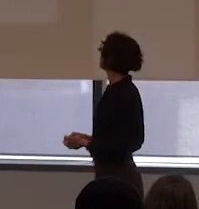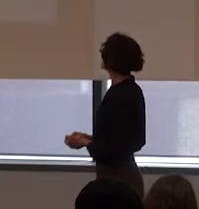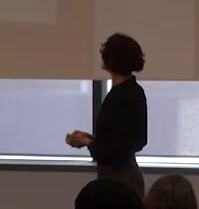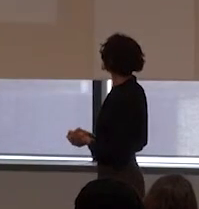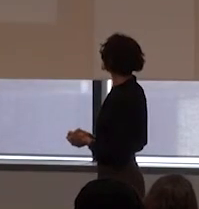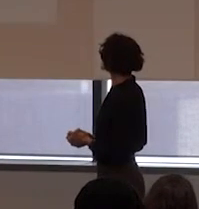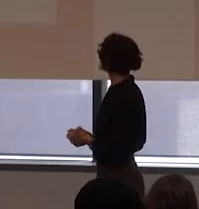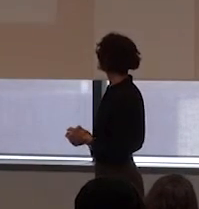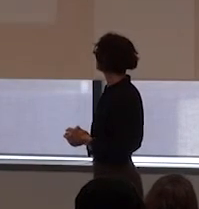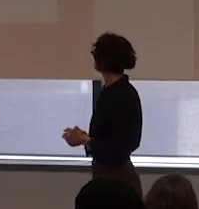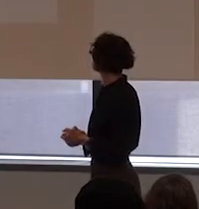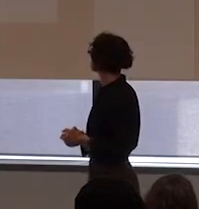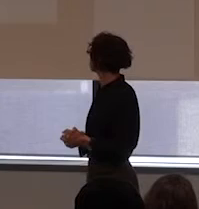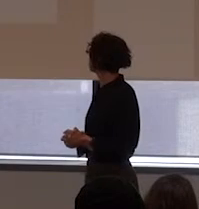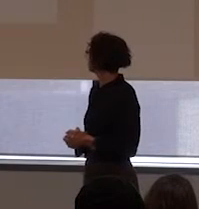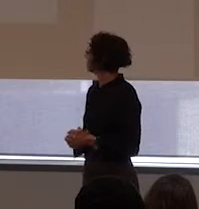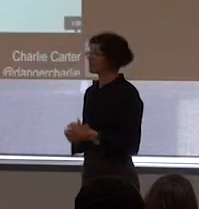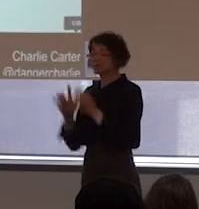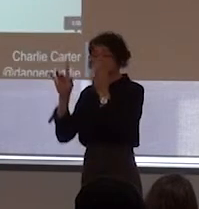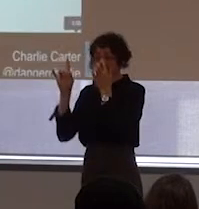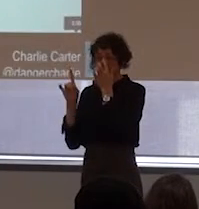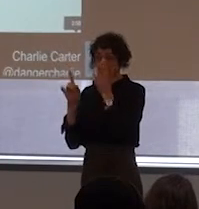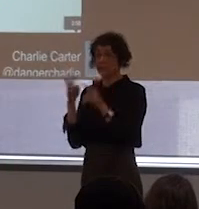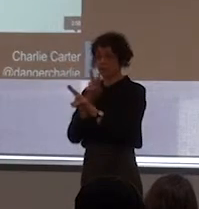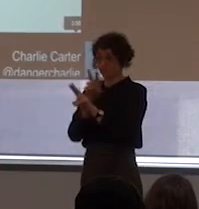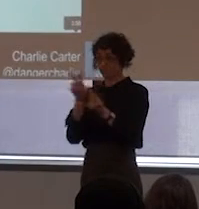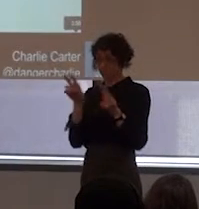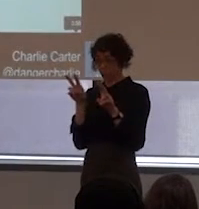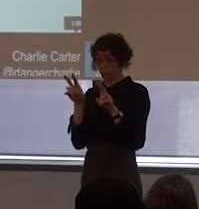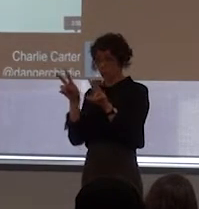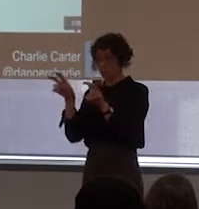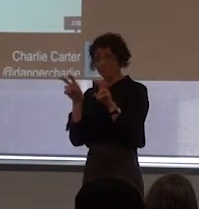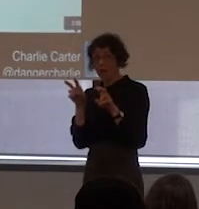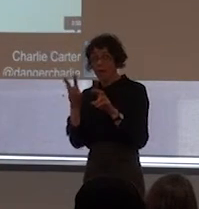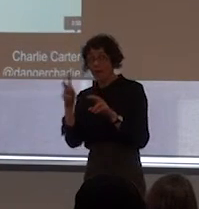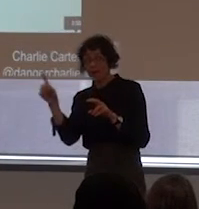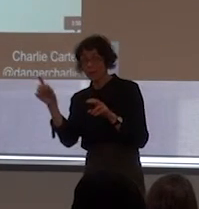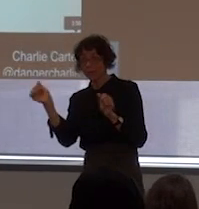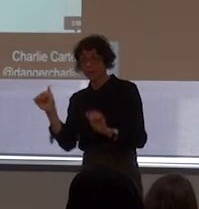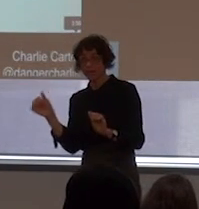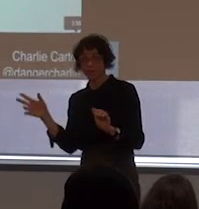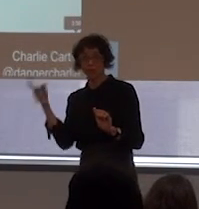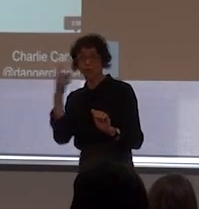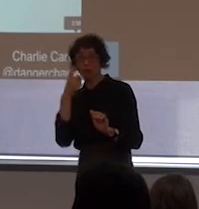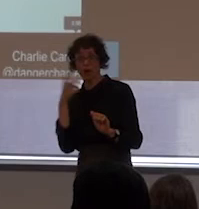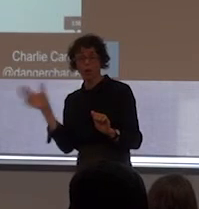Okay, that one is the visual CAPTCHA. Has anyone ever tried an audio